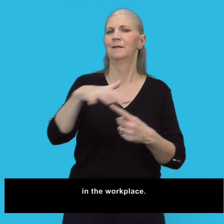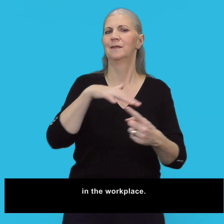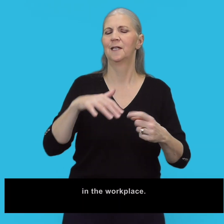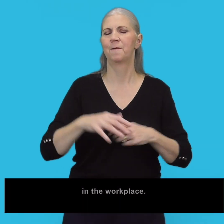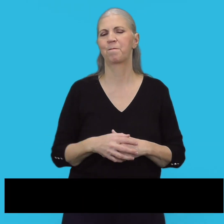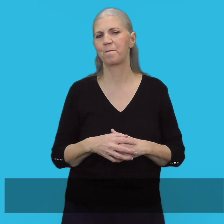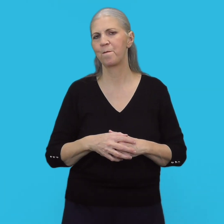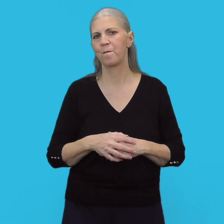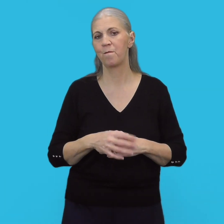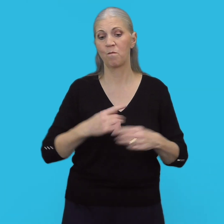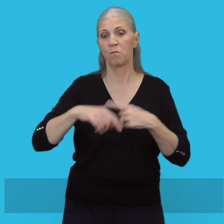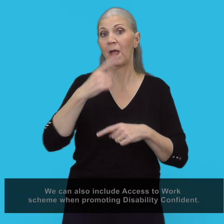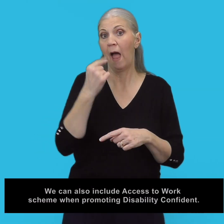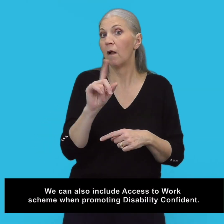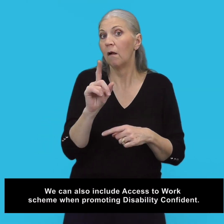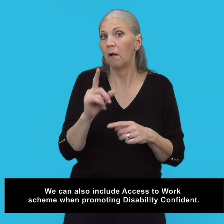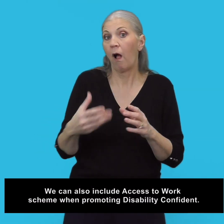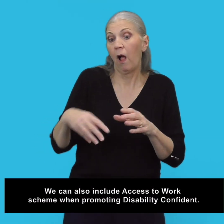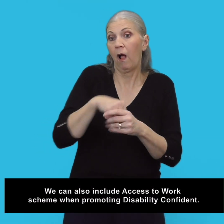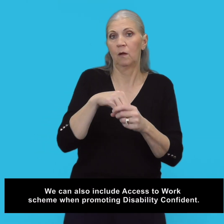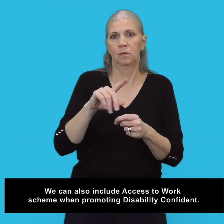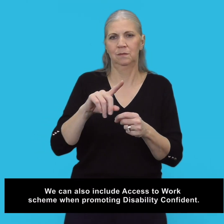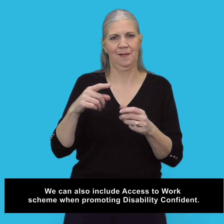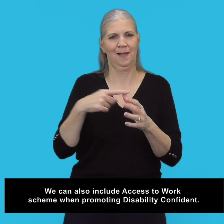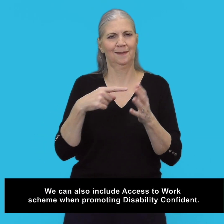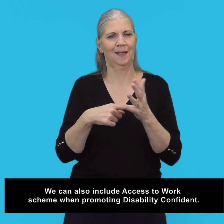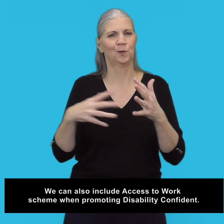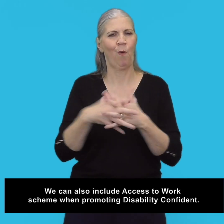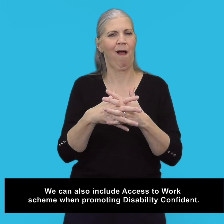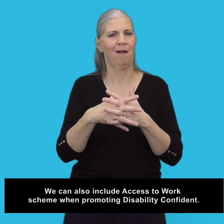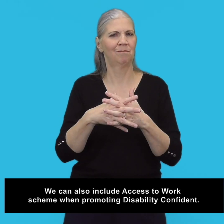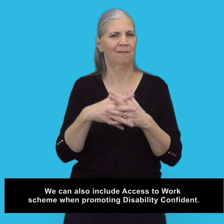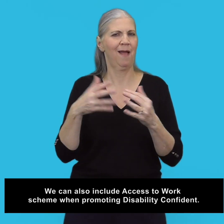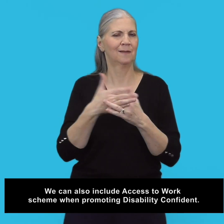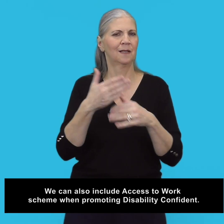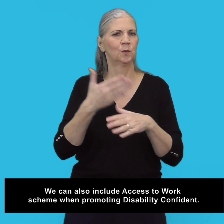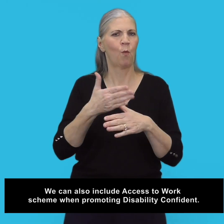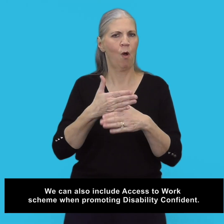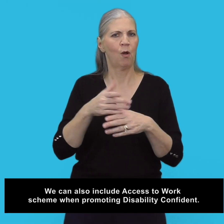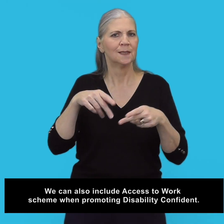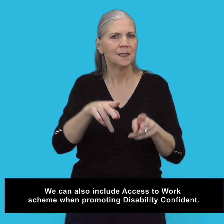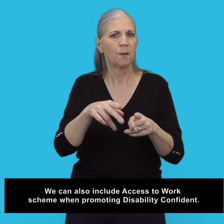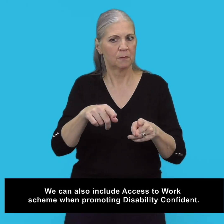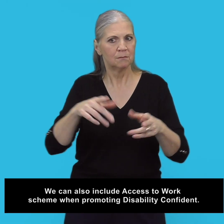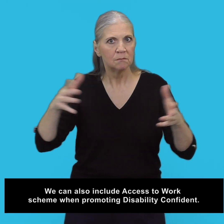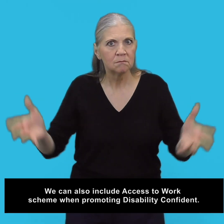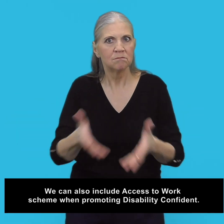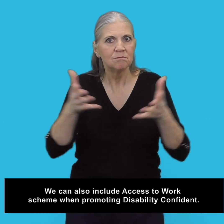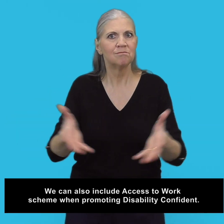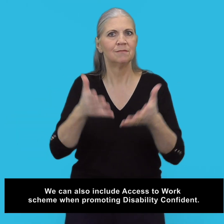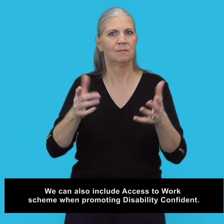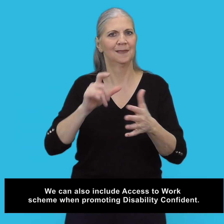workplace. We can also include Access to Work scheme when promoting Disability Confident.